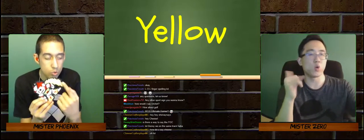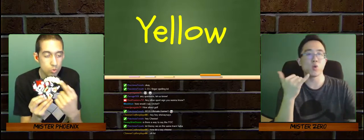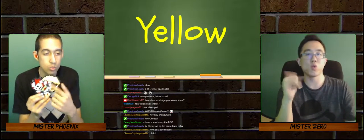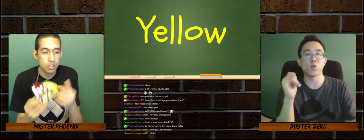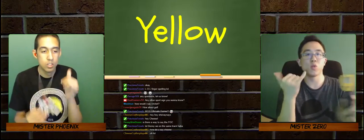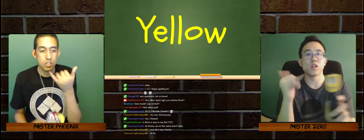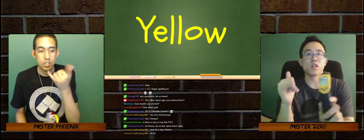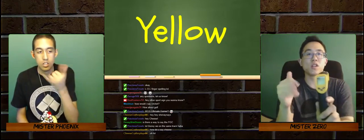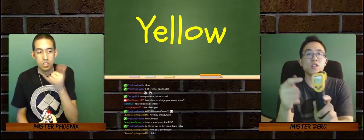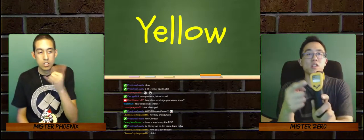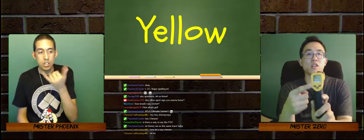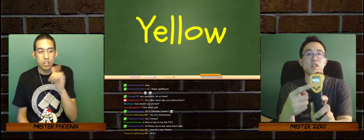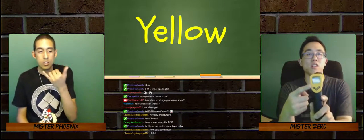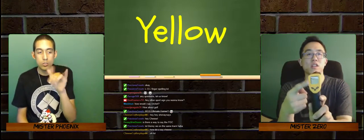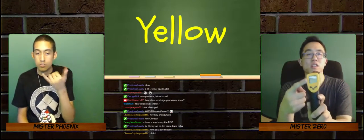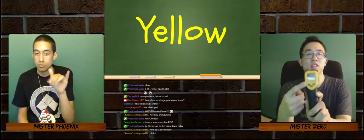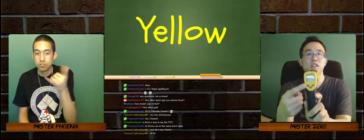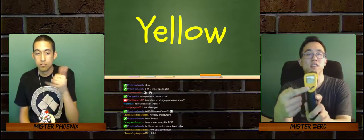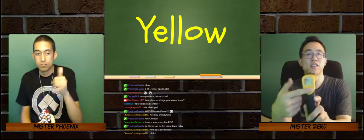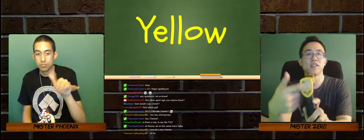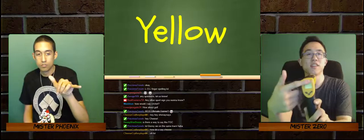Yellow. Yellow.